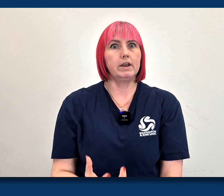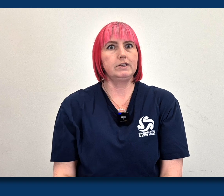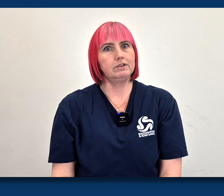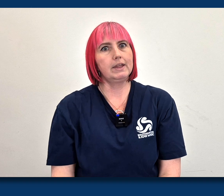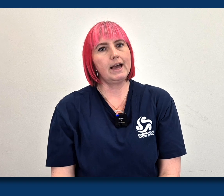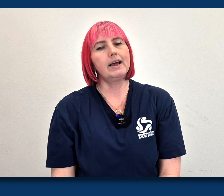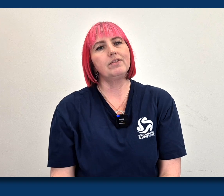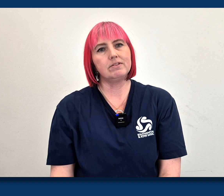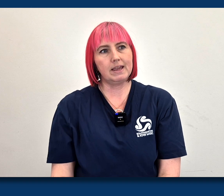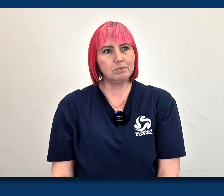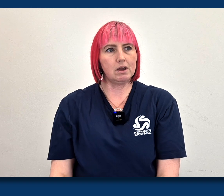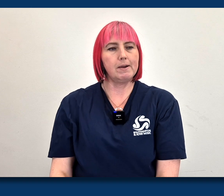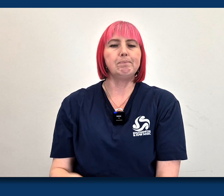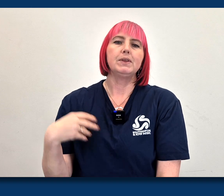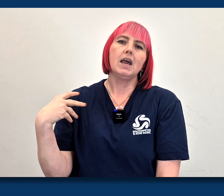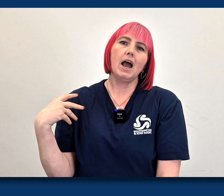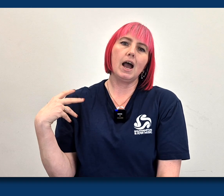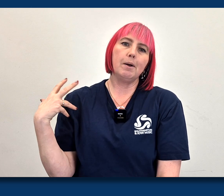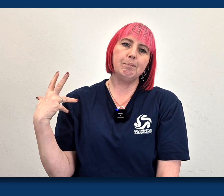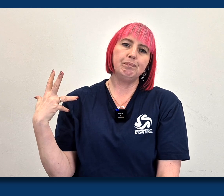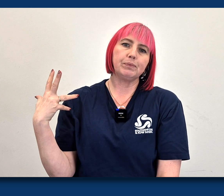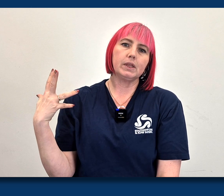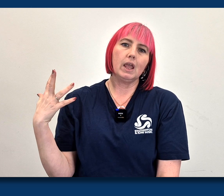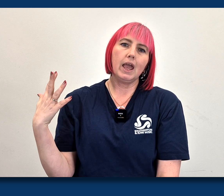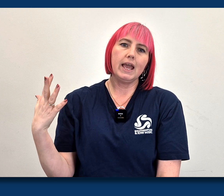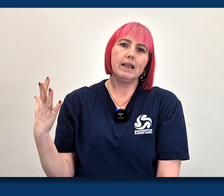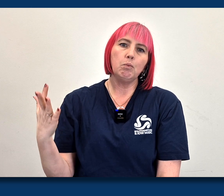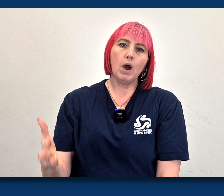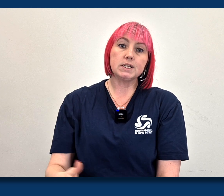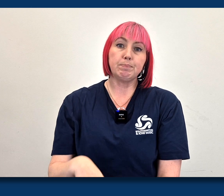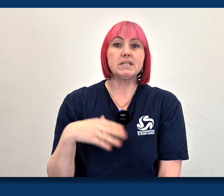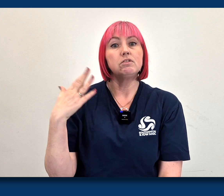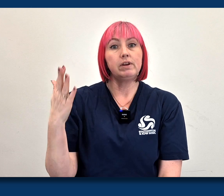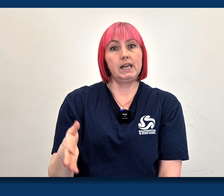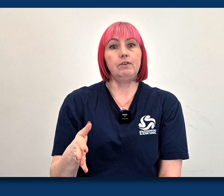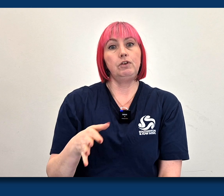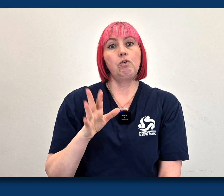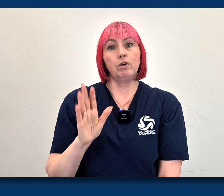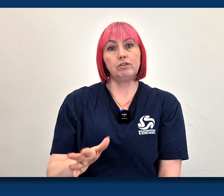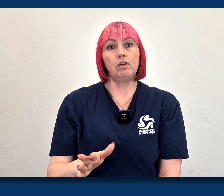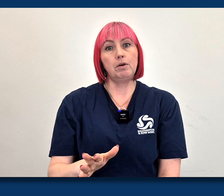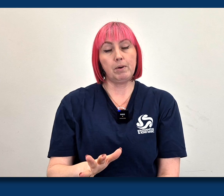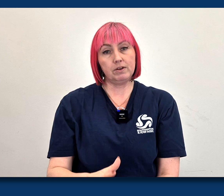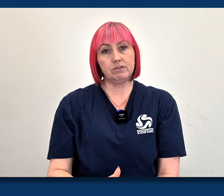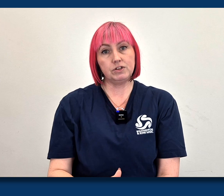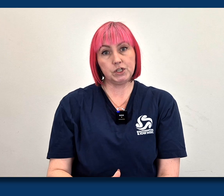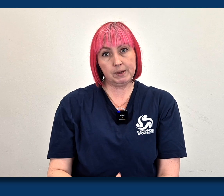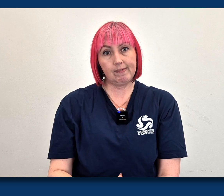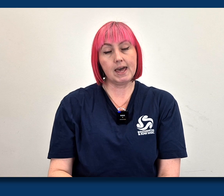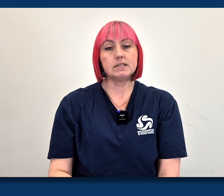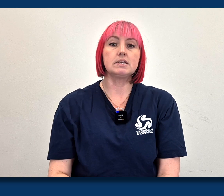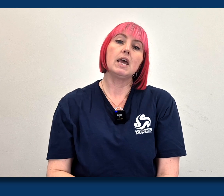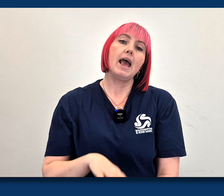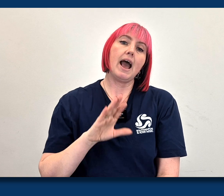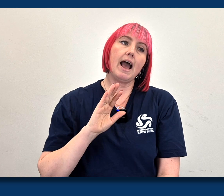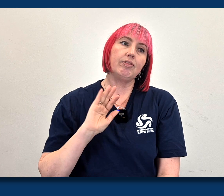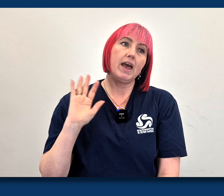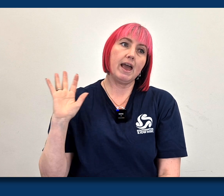do that at the same time. It works better really if you've got a solo person doing that, and that